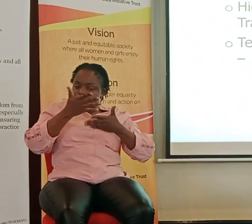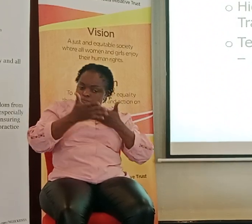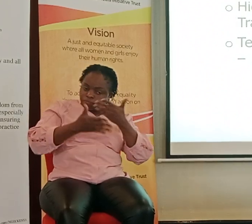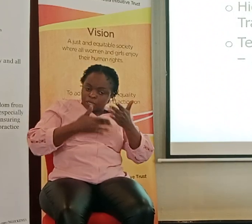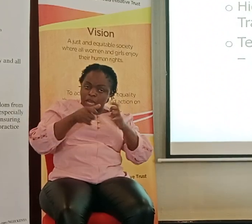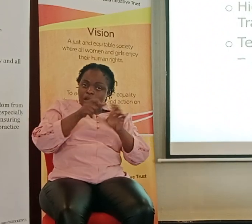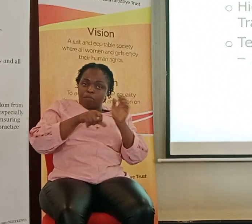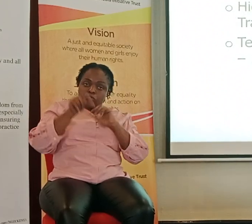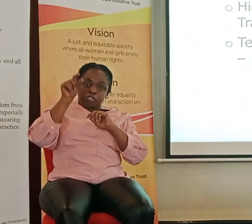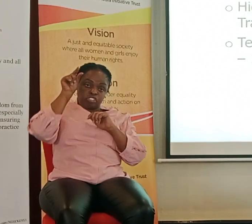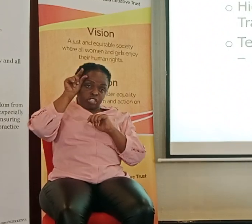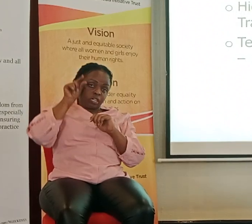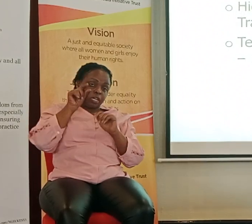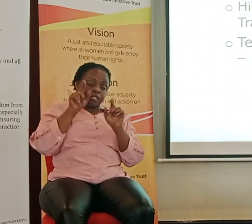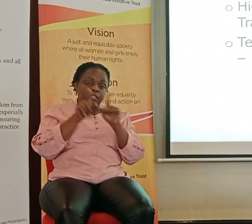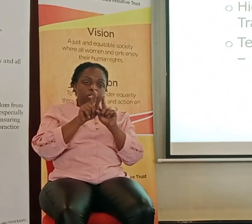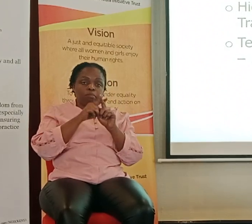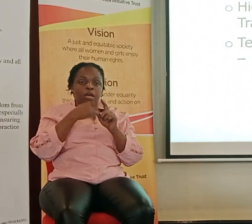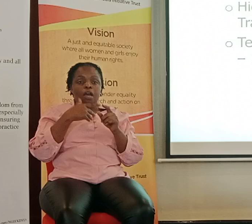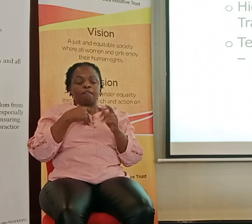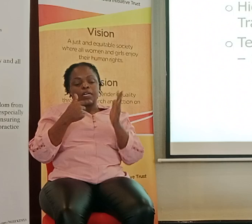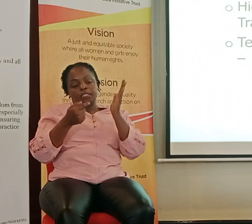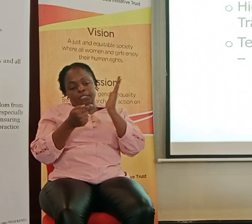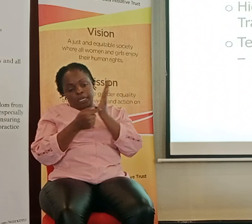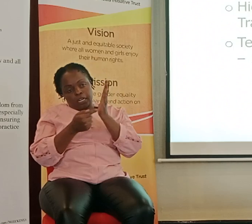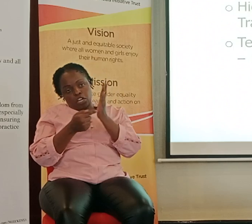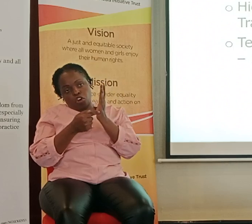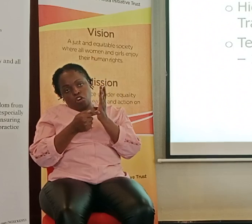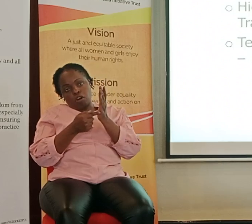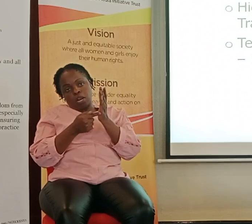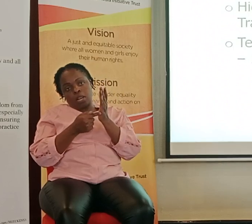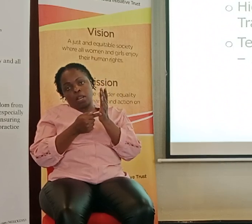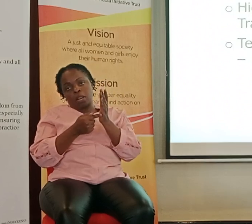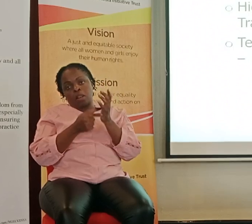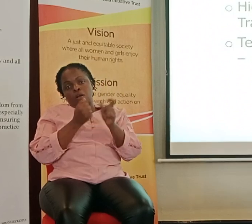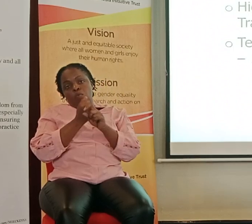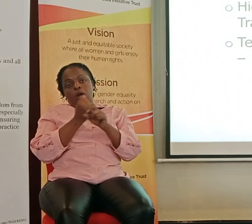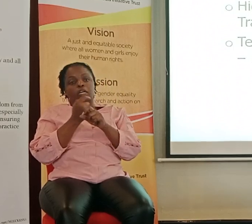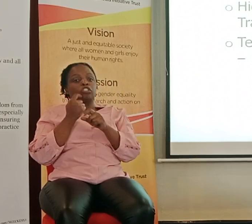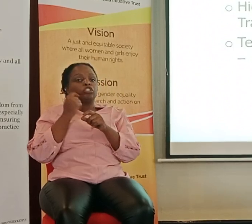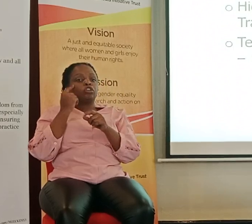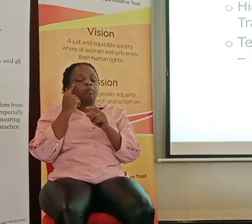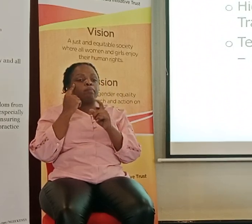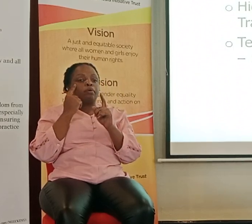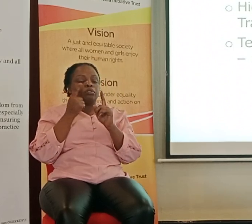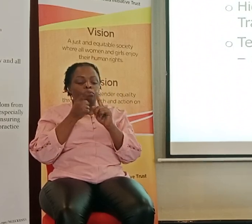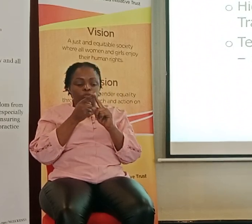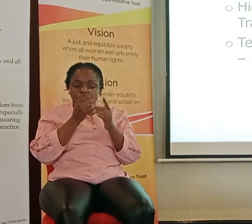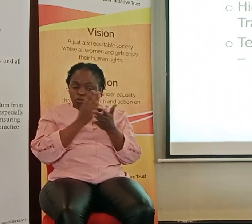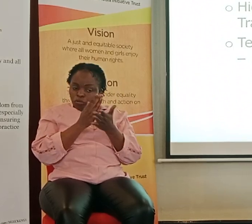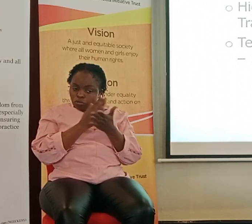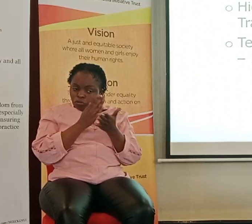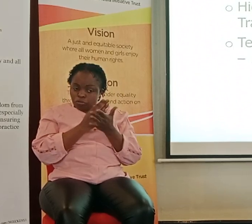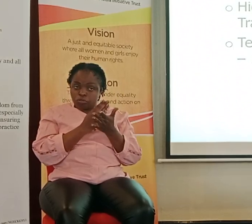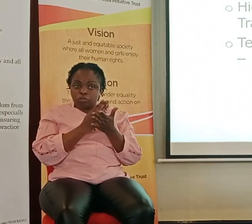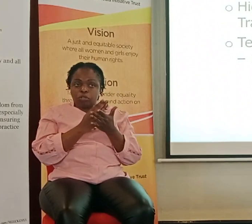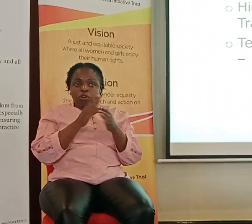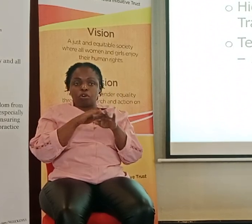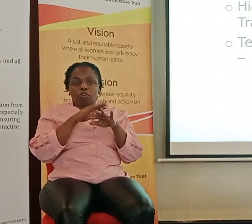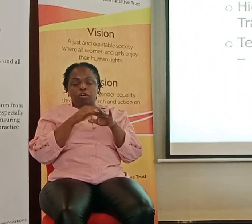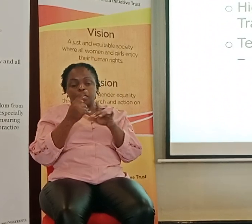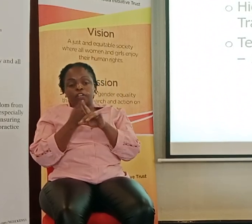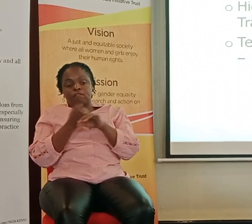there's going to be a technical in-session workshop, to deliberate on various